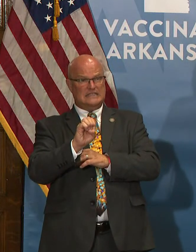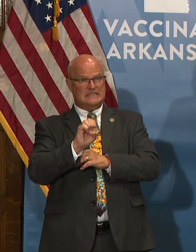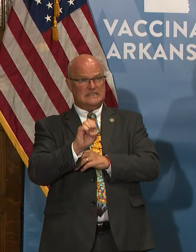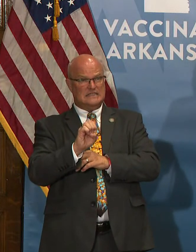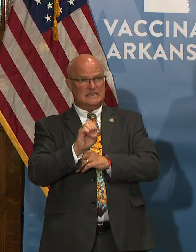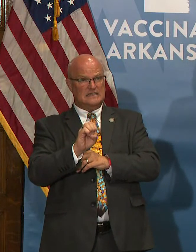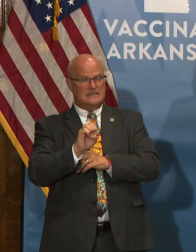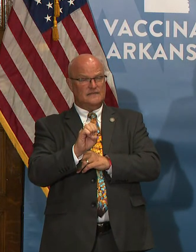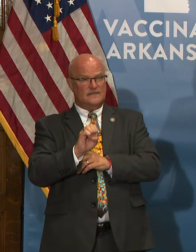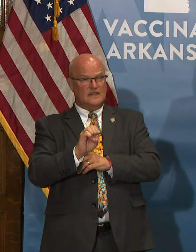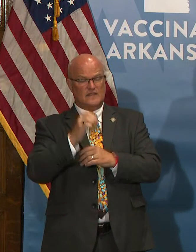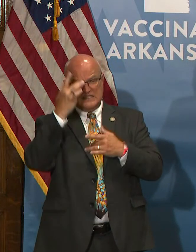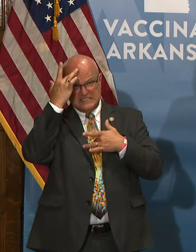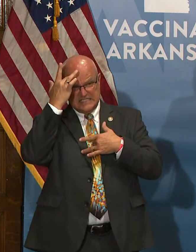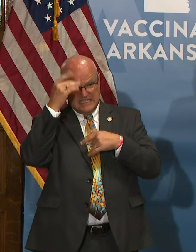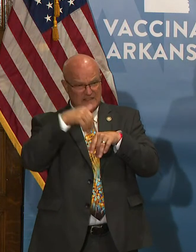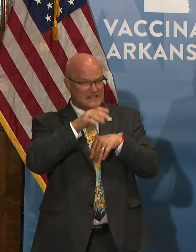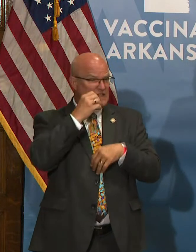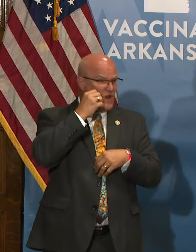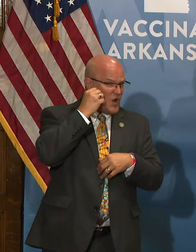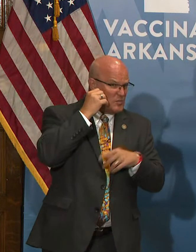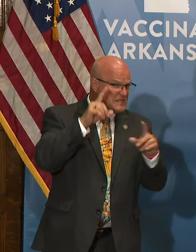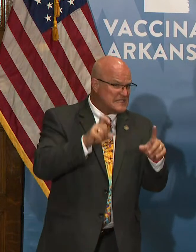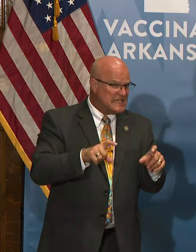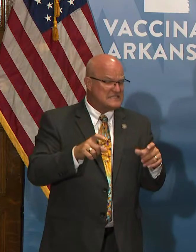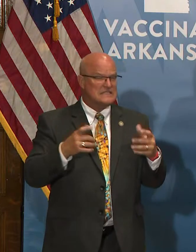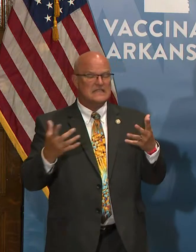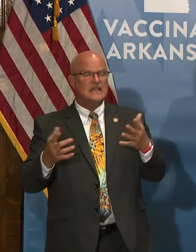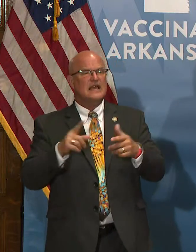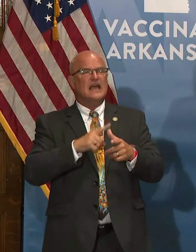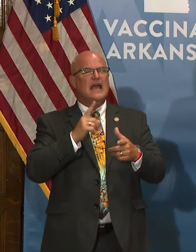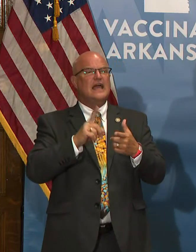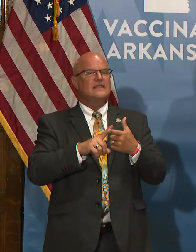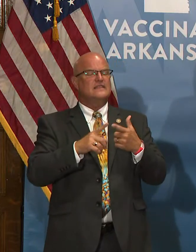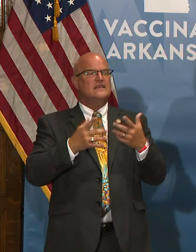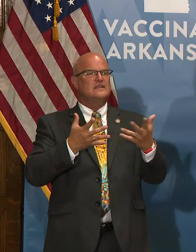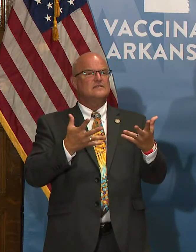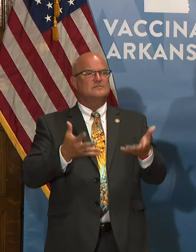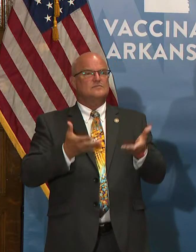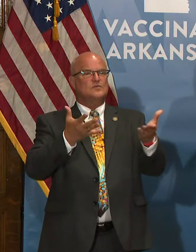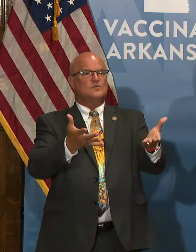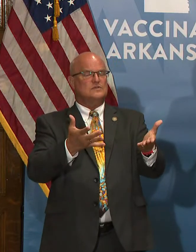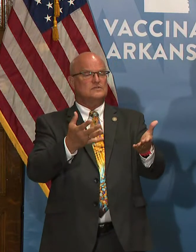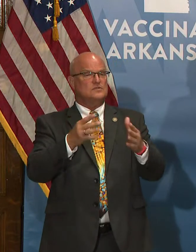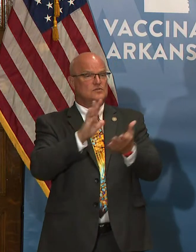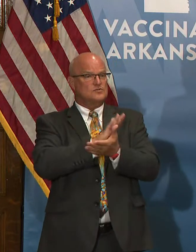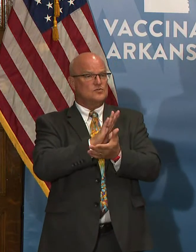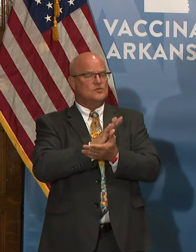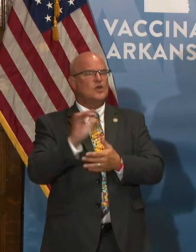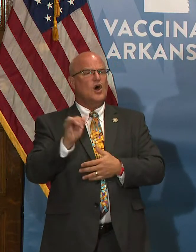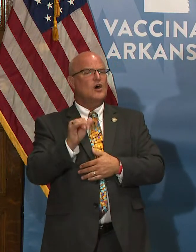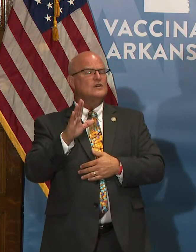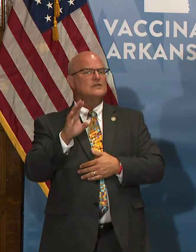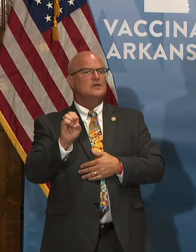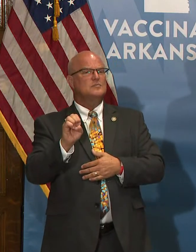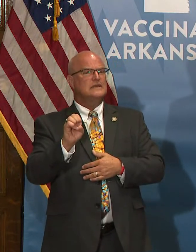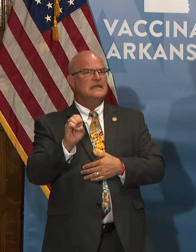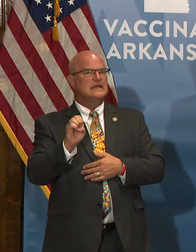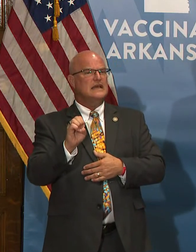they're sick, are they sent home to go get tested and then results presented to the school? And also, will there